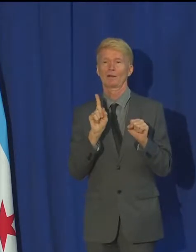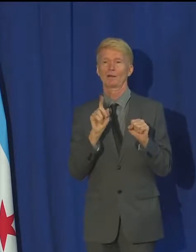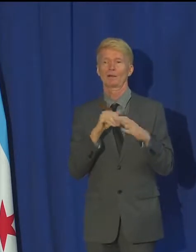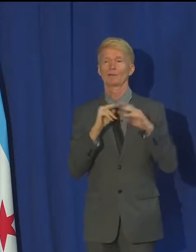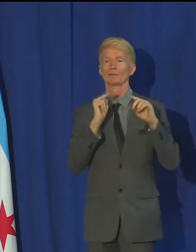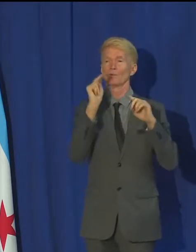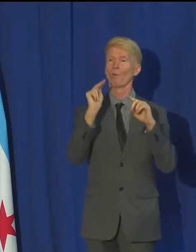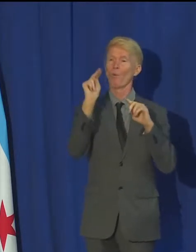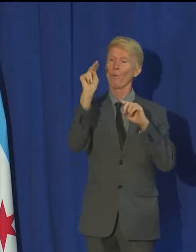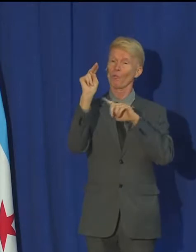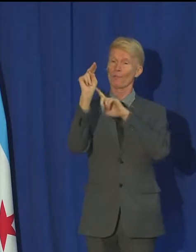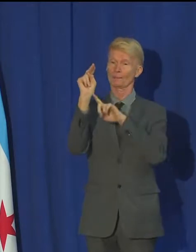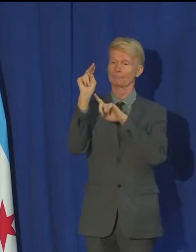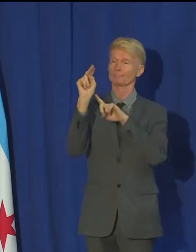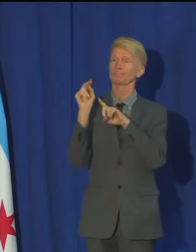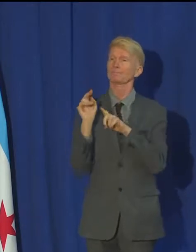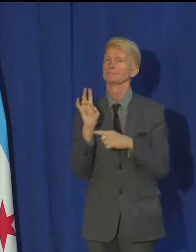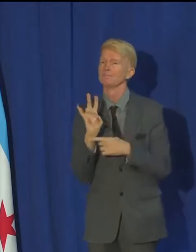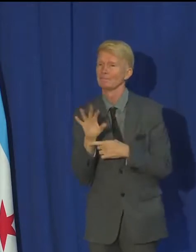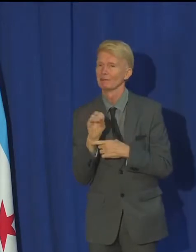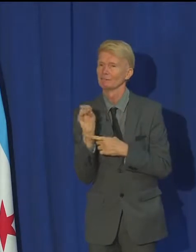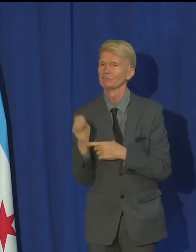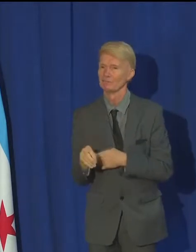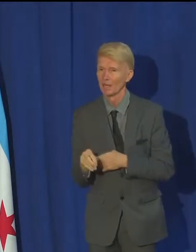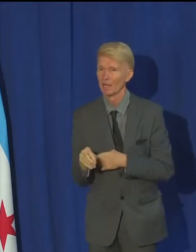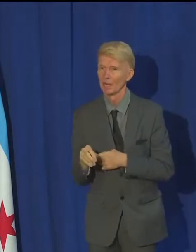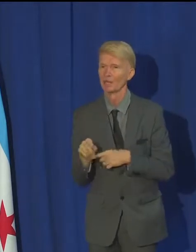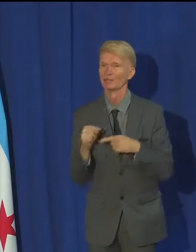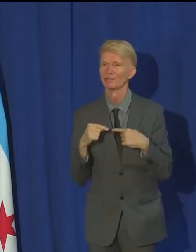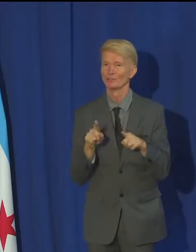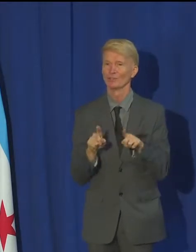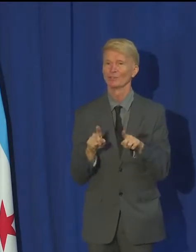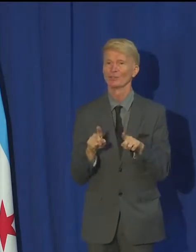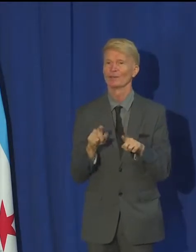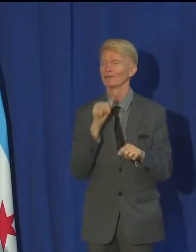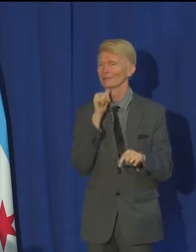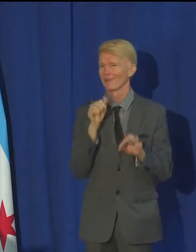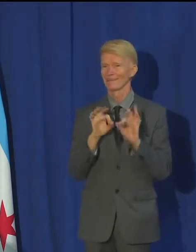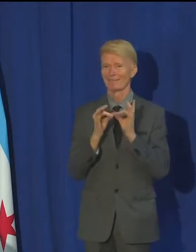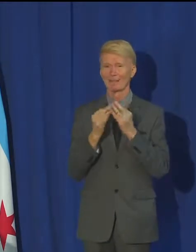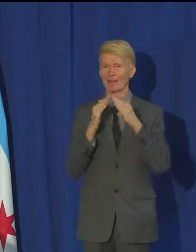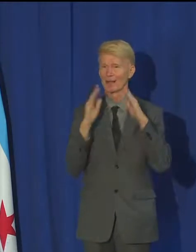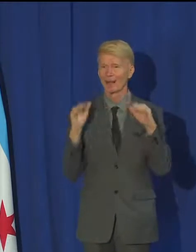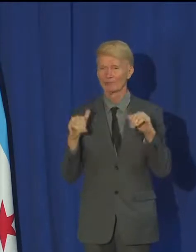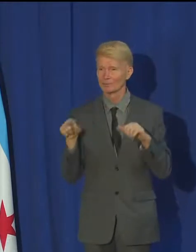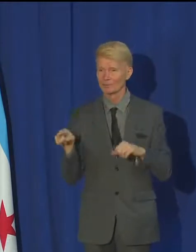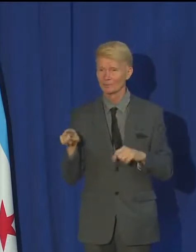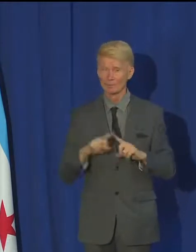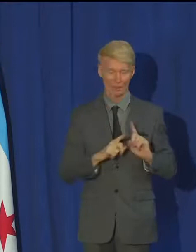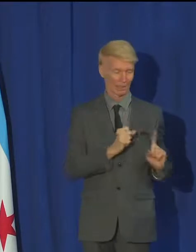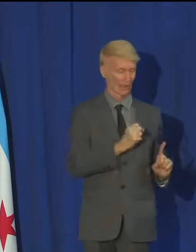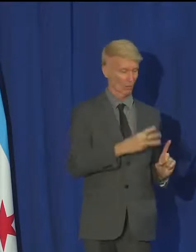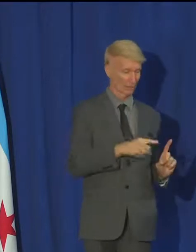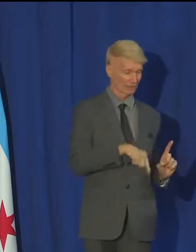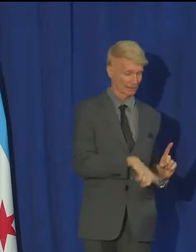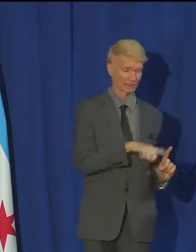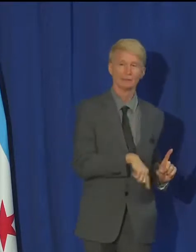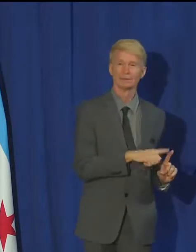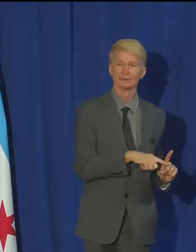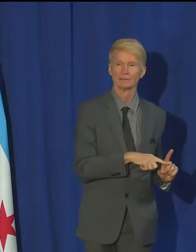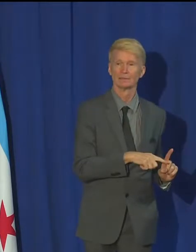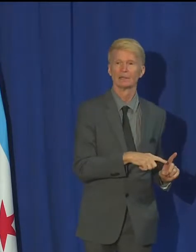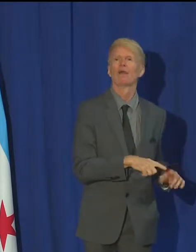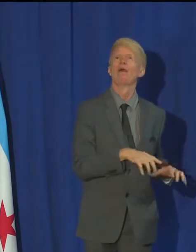in the north area, 75% of the time it was at a non-household location, whereas on the southwest side, it was